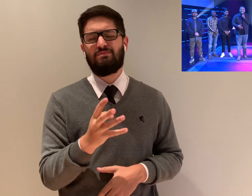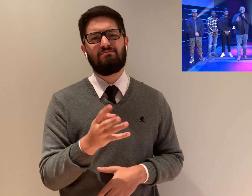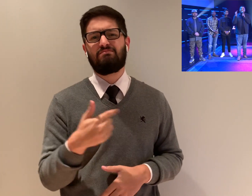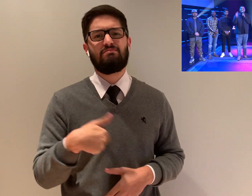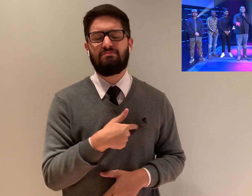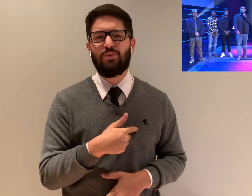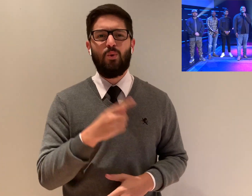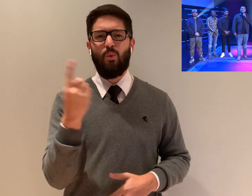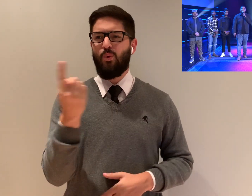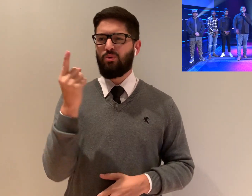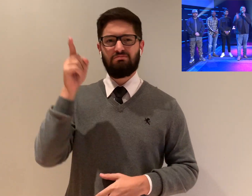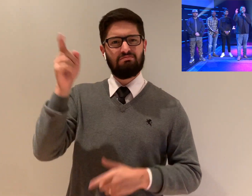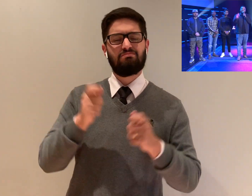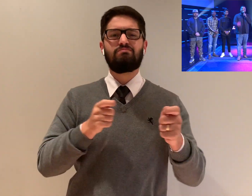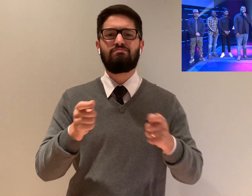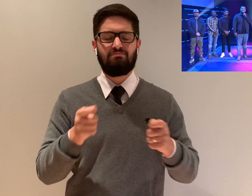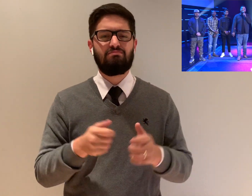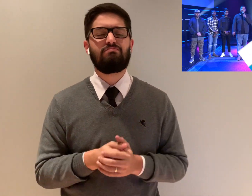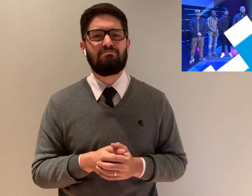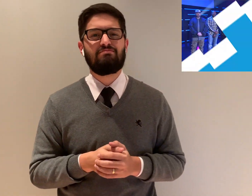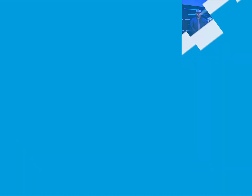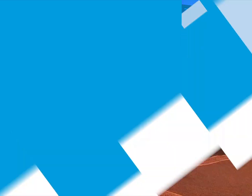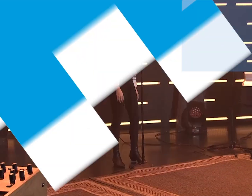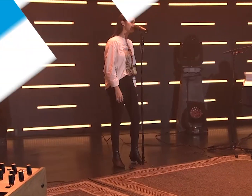us. He's always in control. Let's do this together.